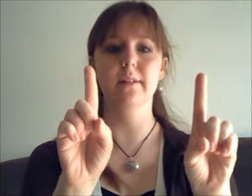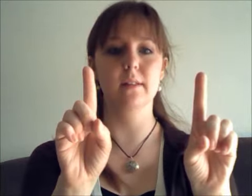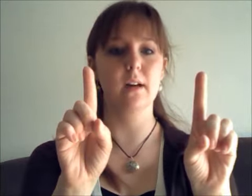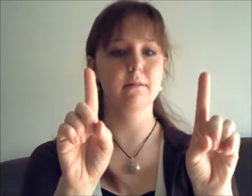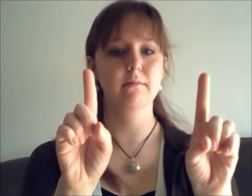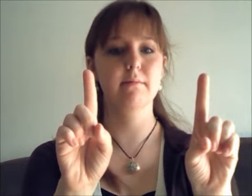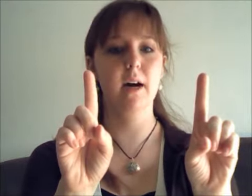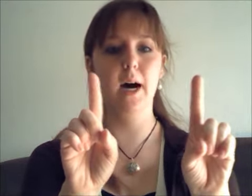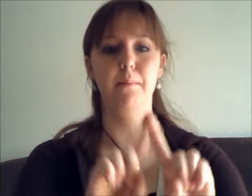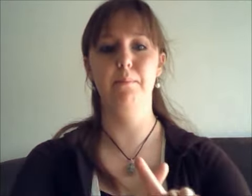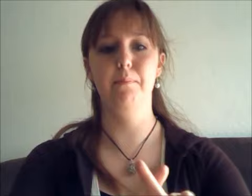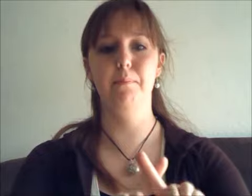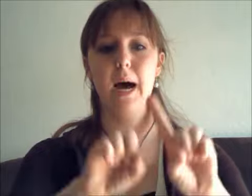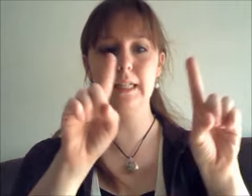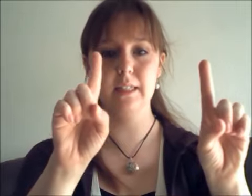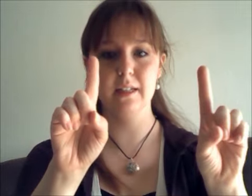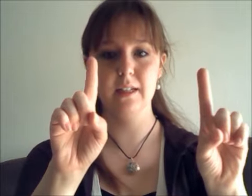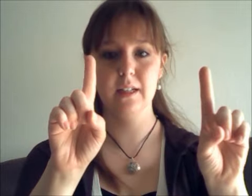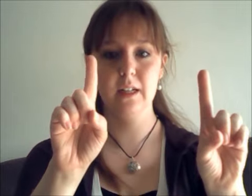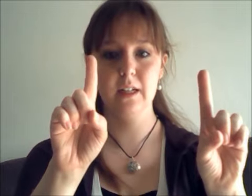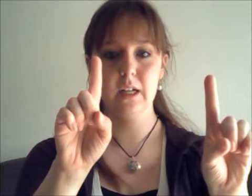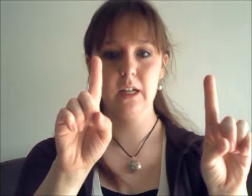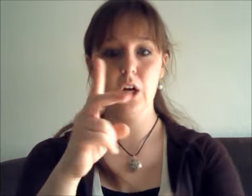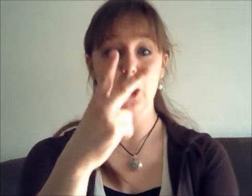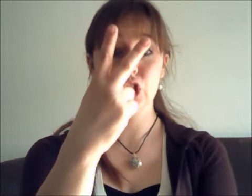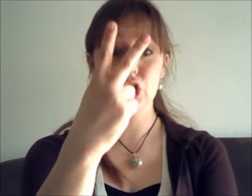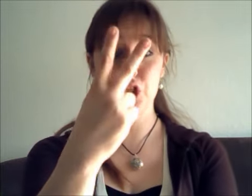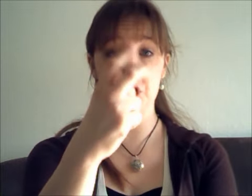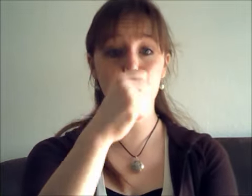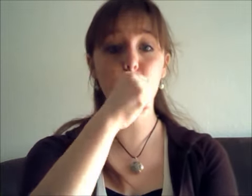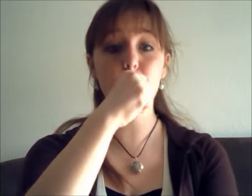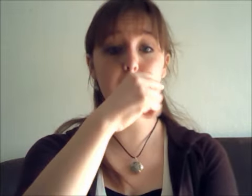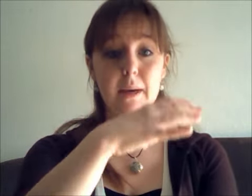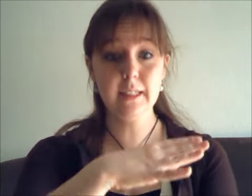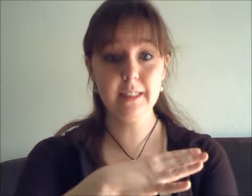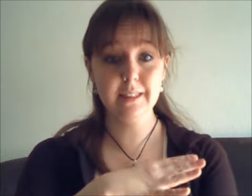song. But two women